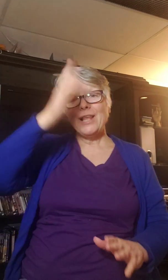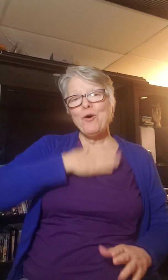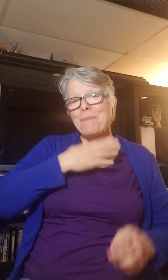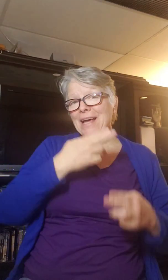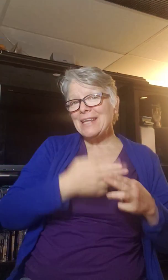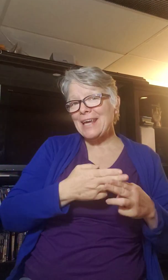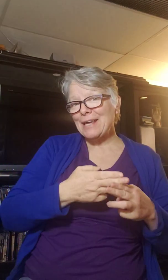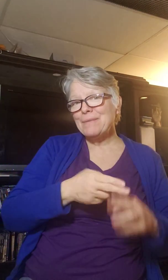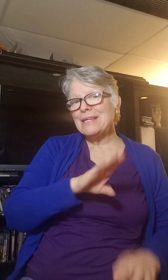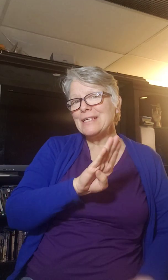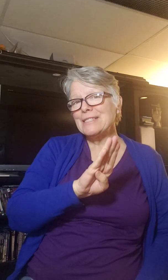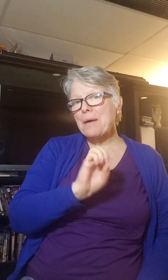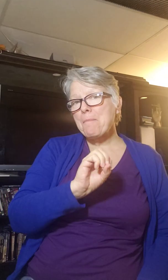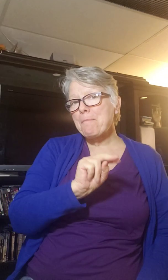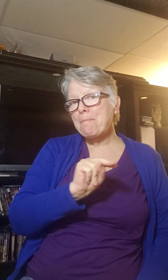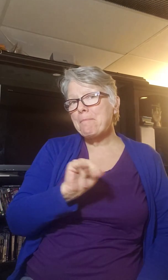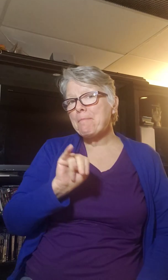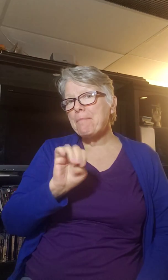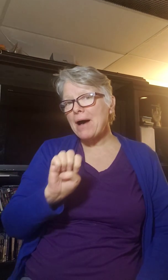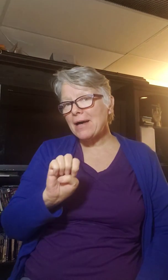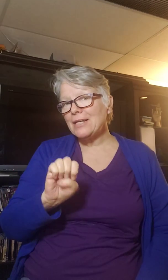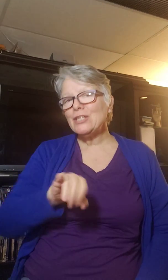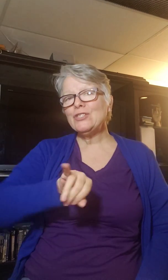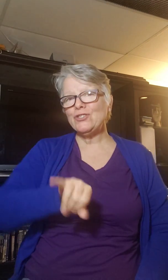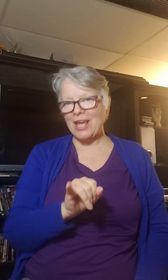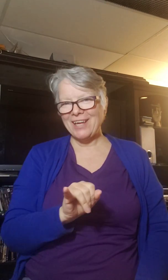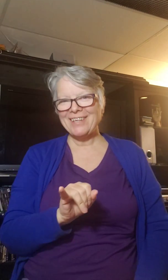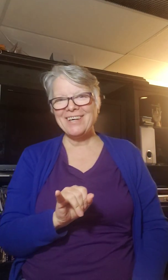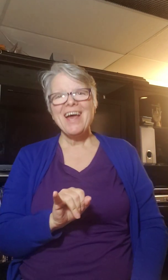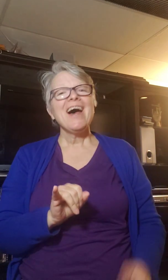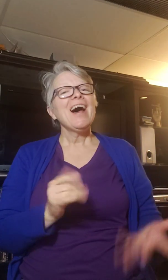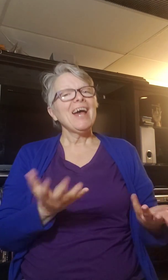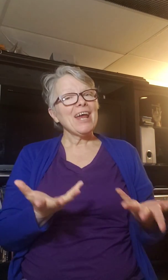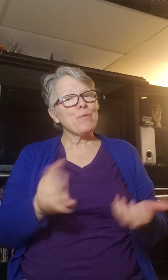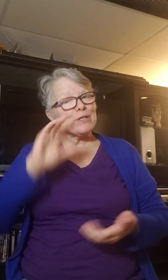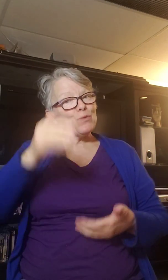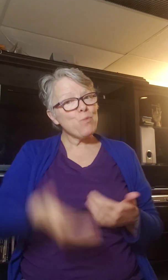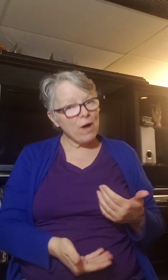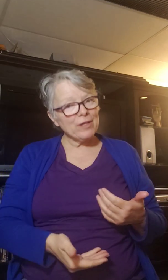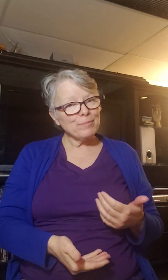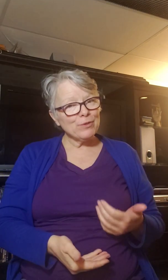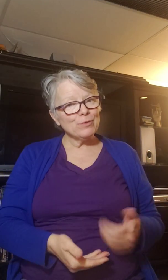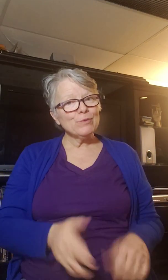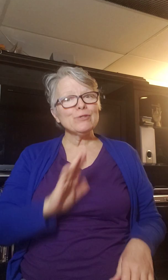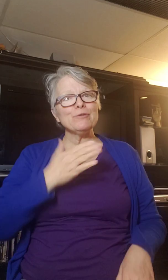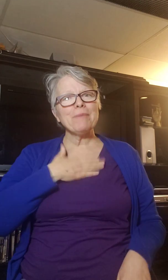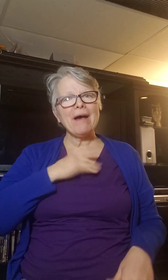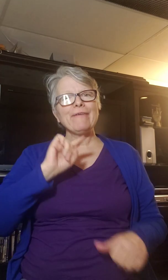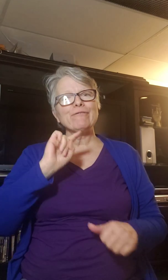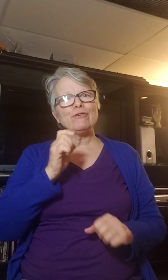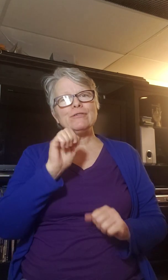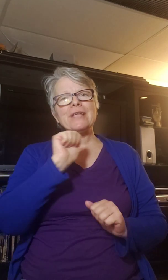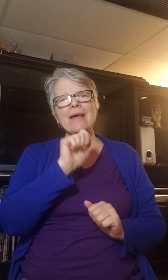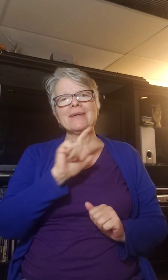Hello, my name is Bonnie J, and I want to welcome you to my first